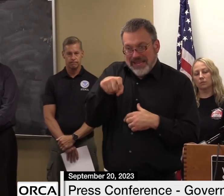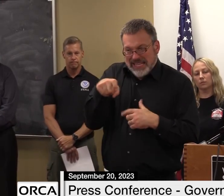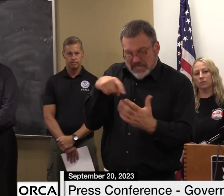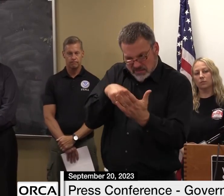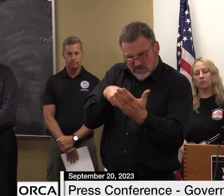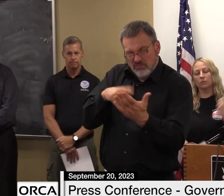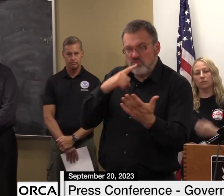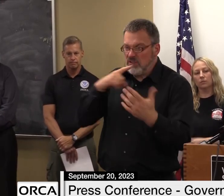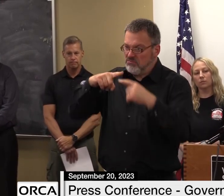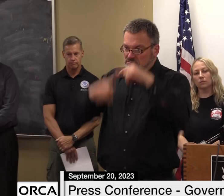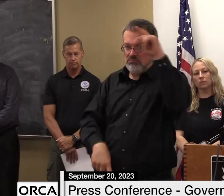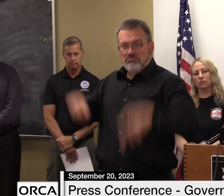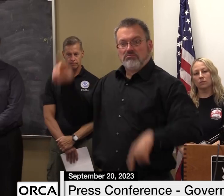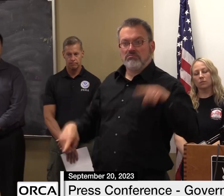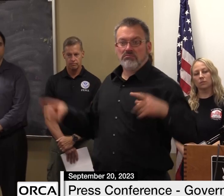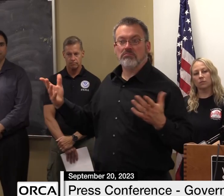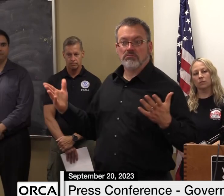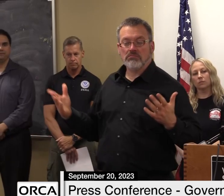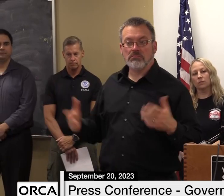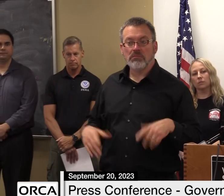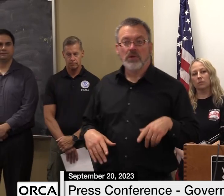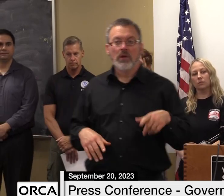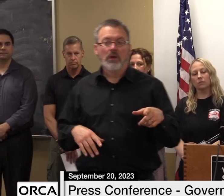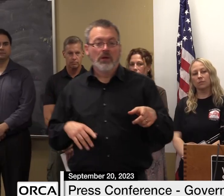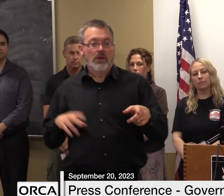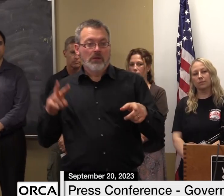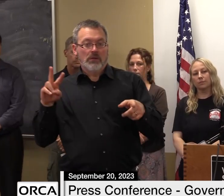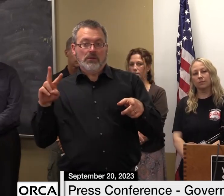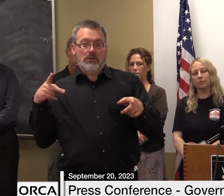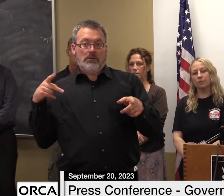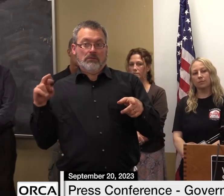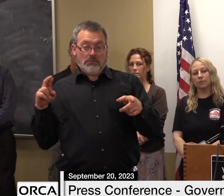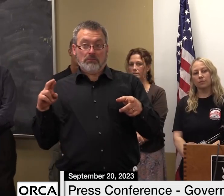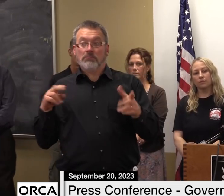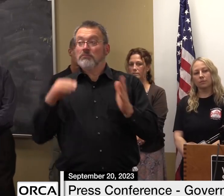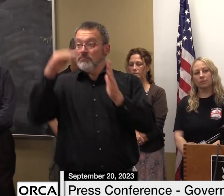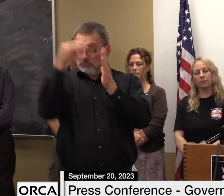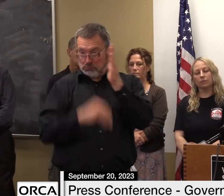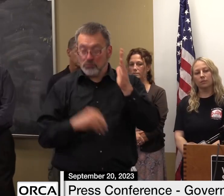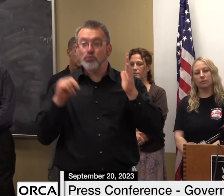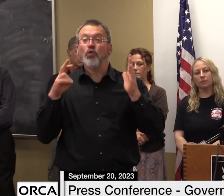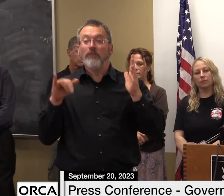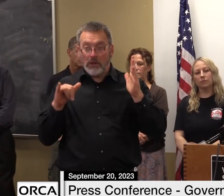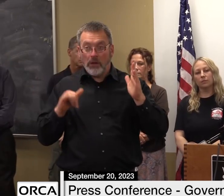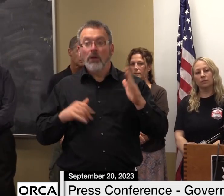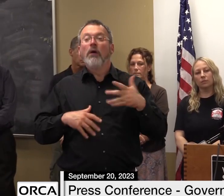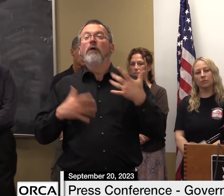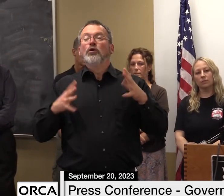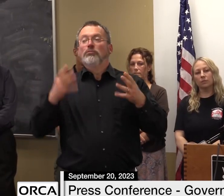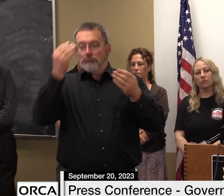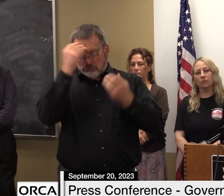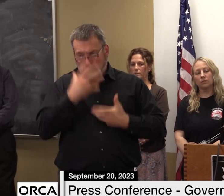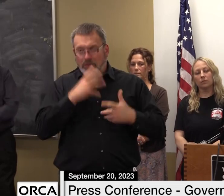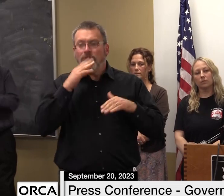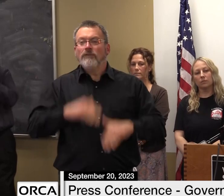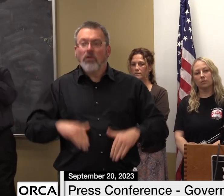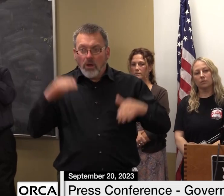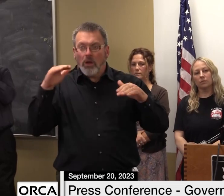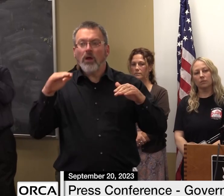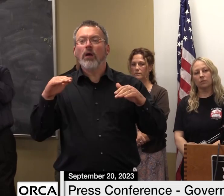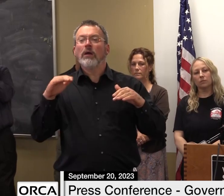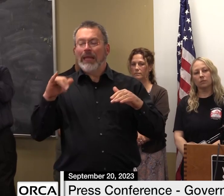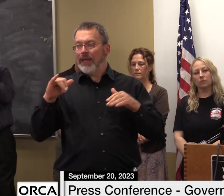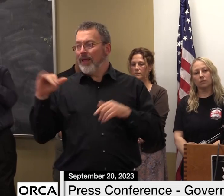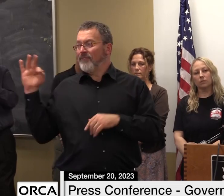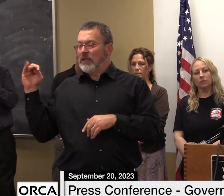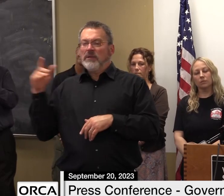And if a Vermonter responds to this survey and says, yeah, I reported this flood damage, I was denied by FEMA, so